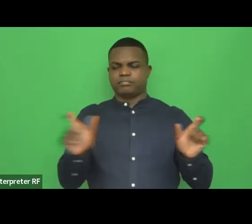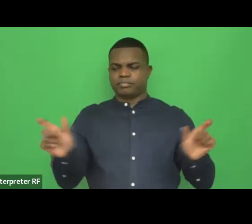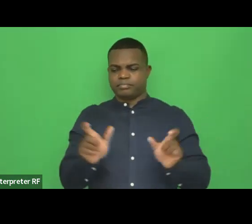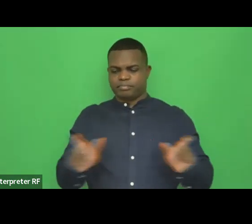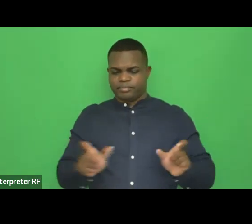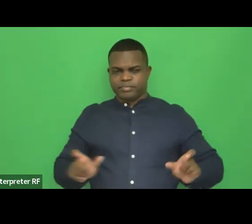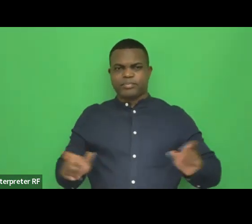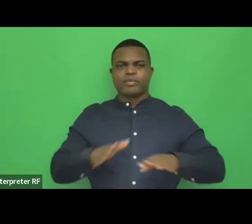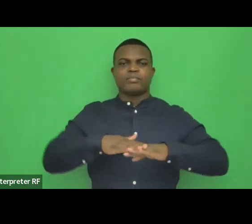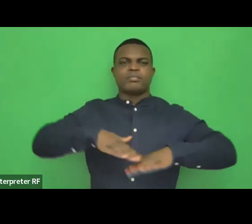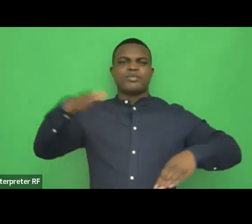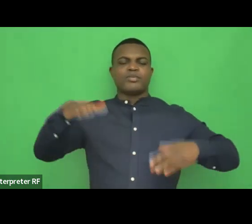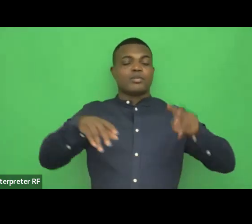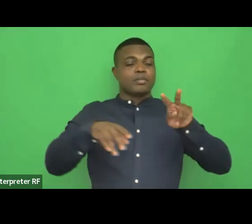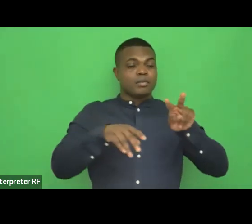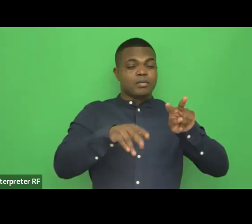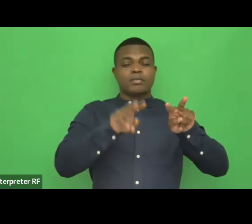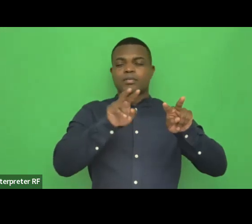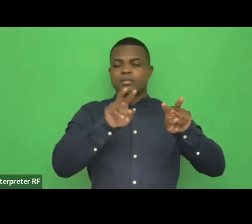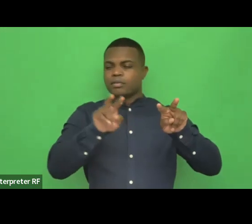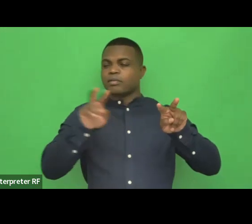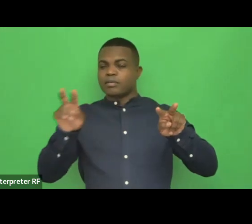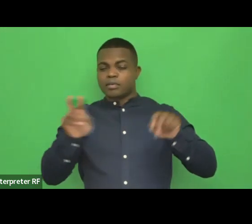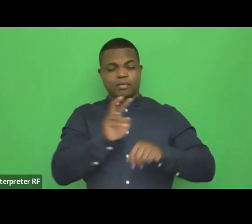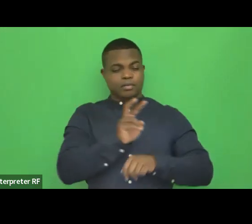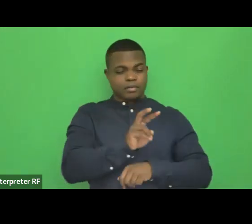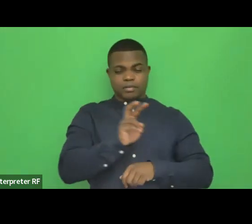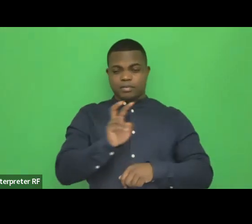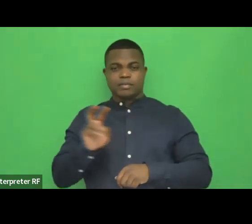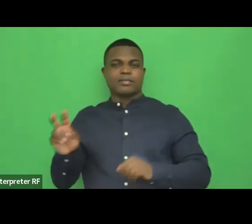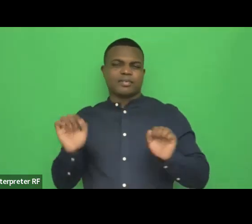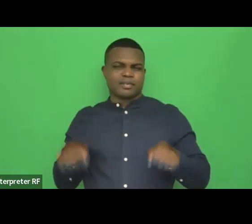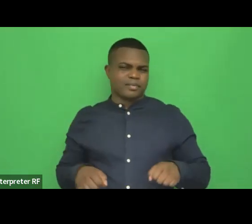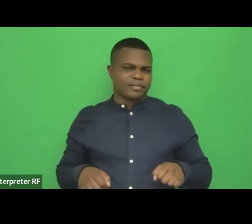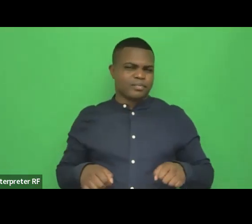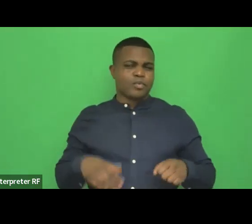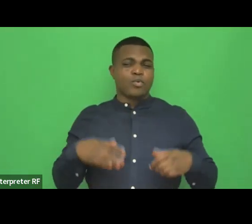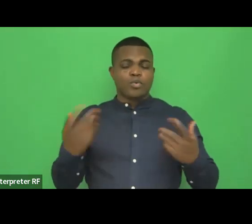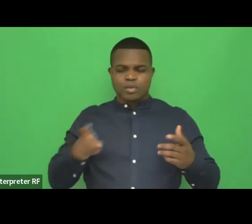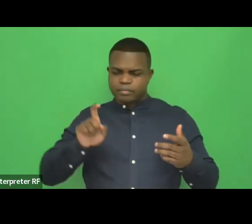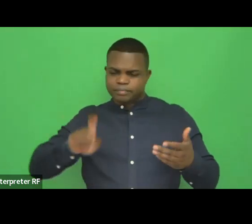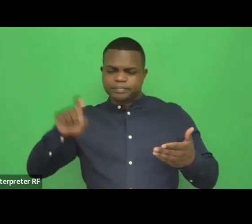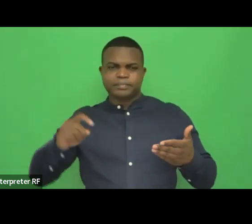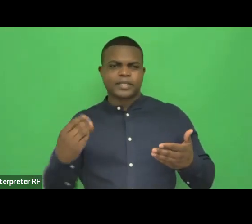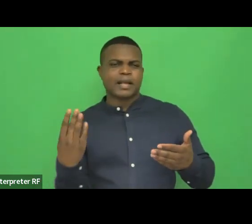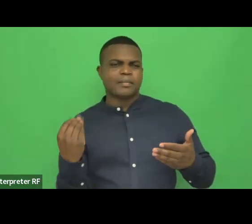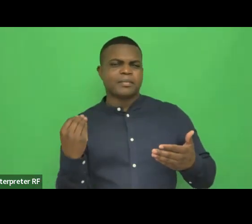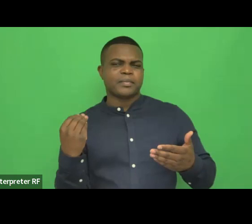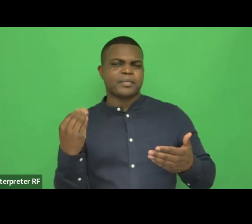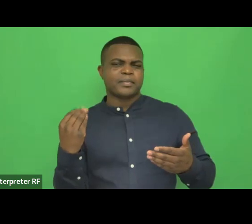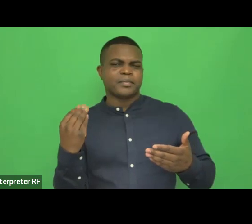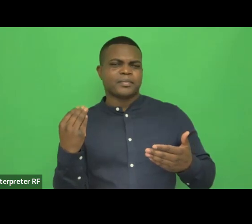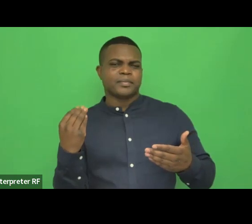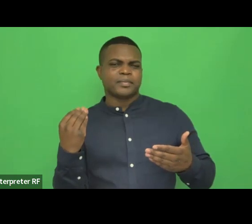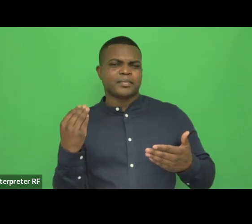produce EPUB. As I mentioned, they'd be using specialist software, but you can create EPUB for yourself